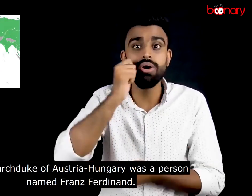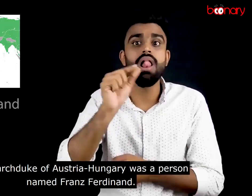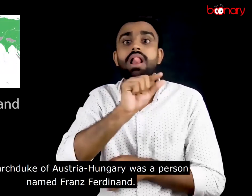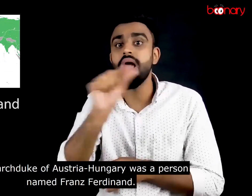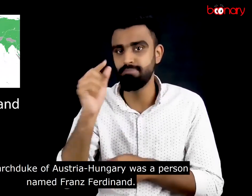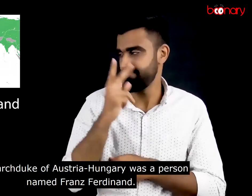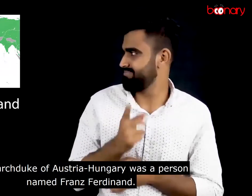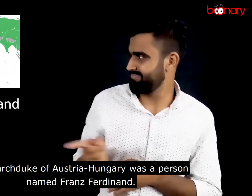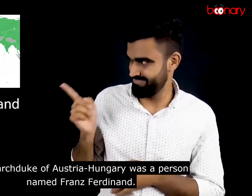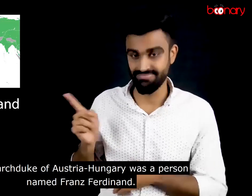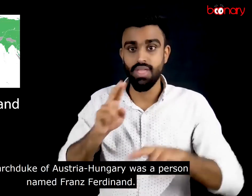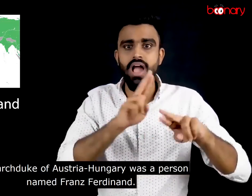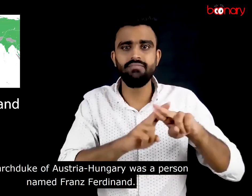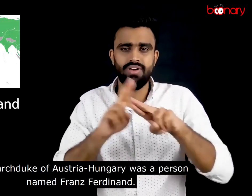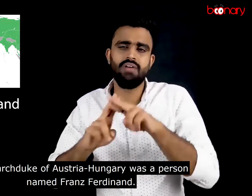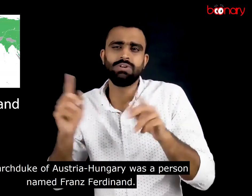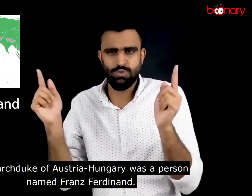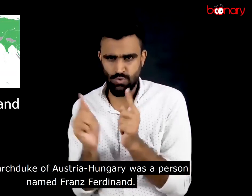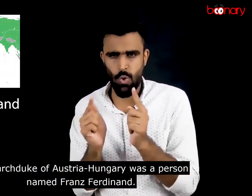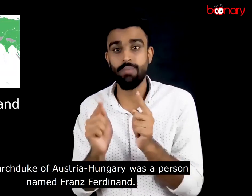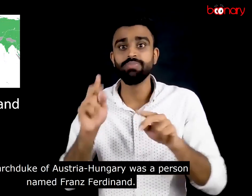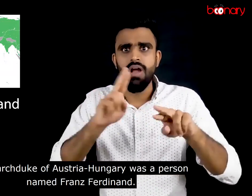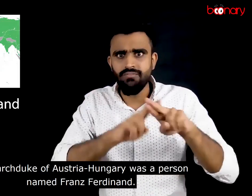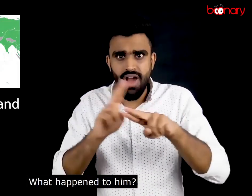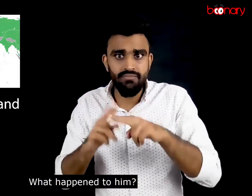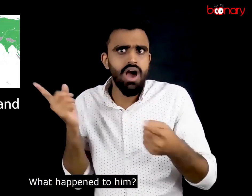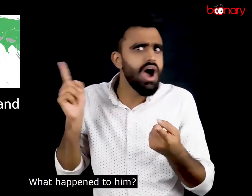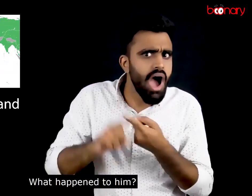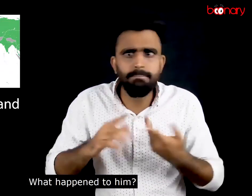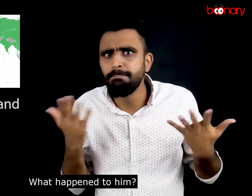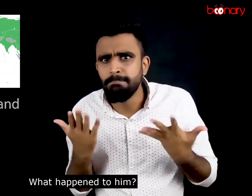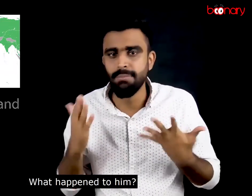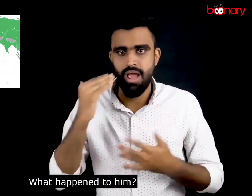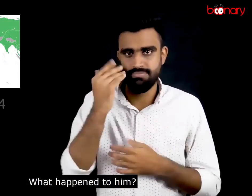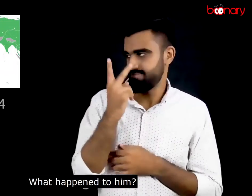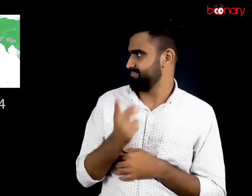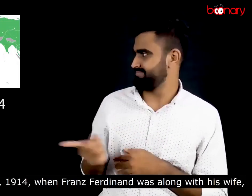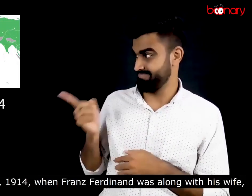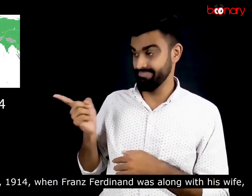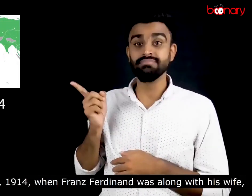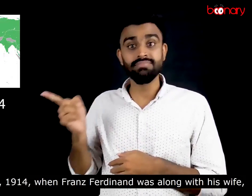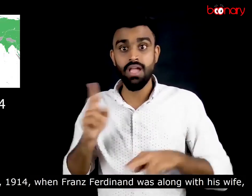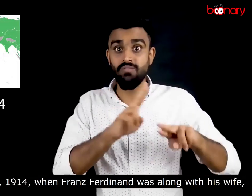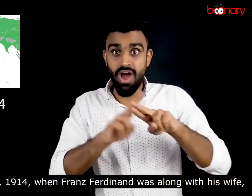named Franz Ferdinand. What happened to him? On June